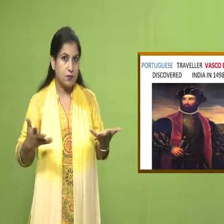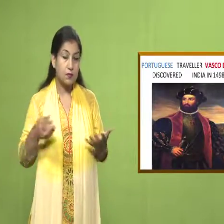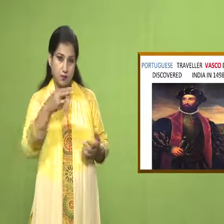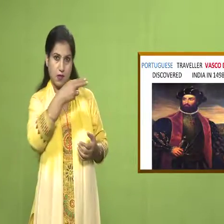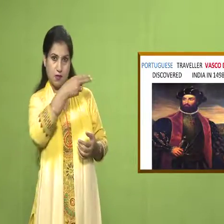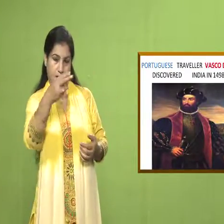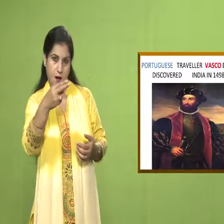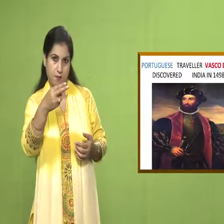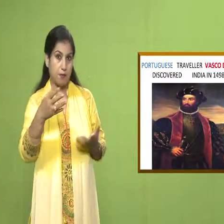His name is